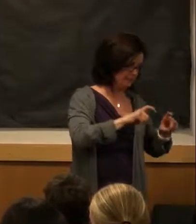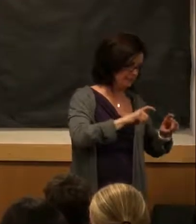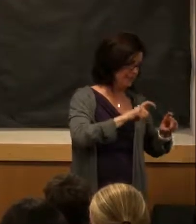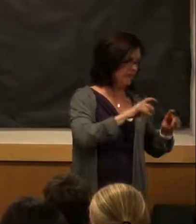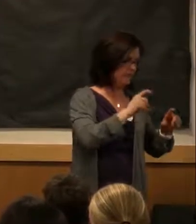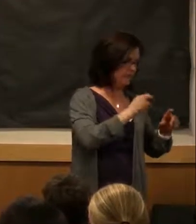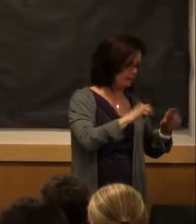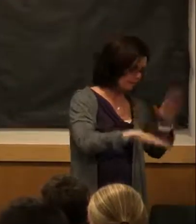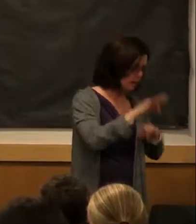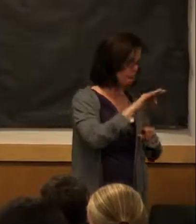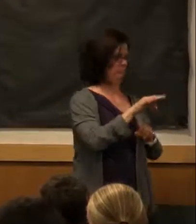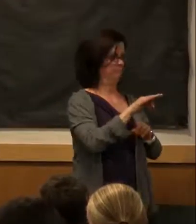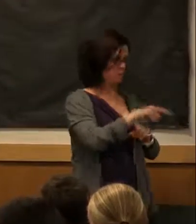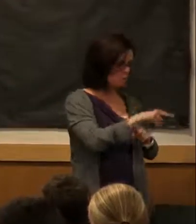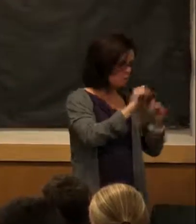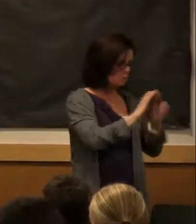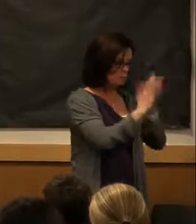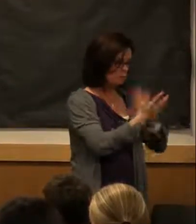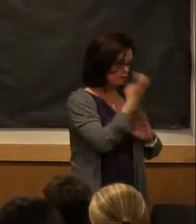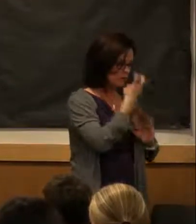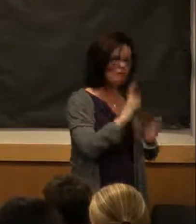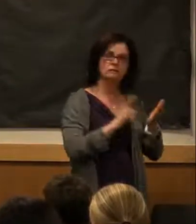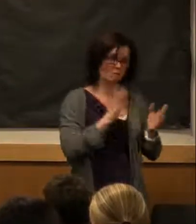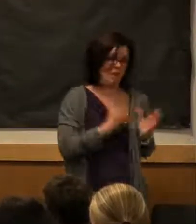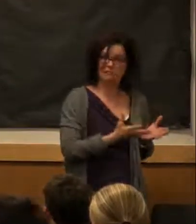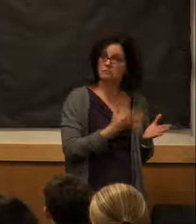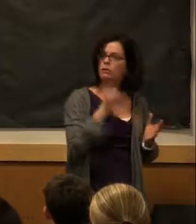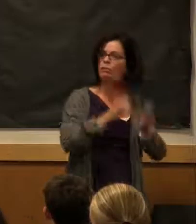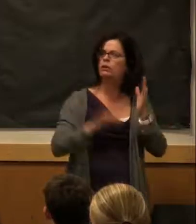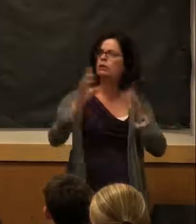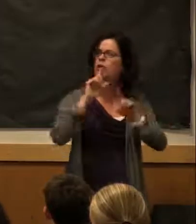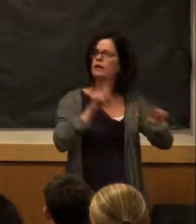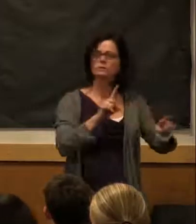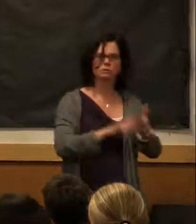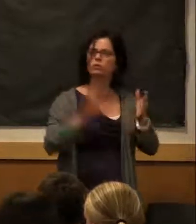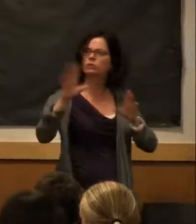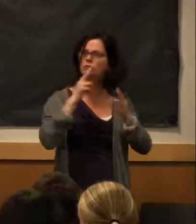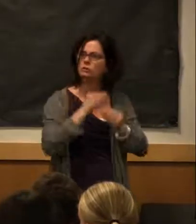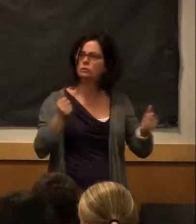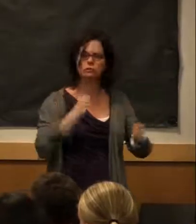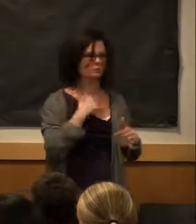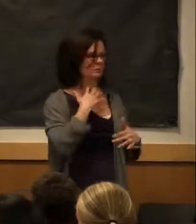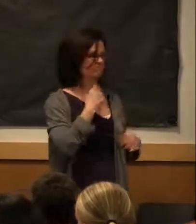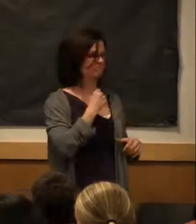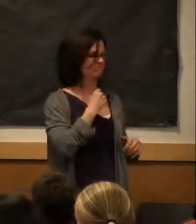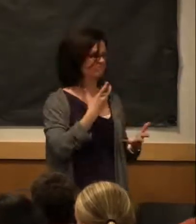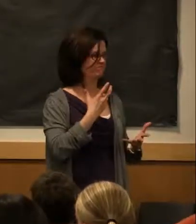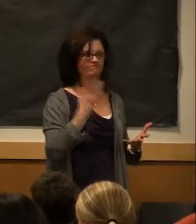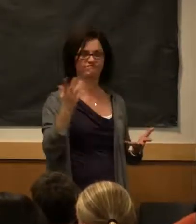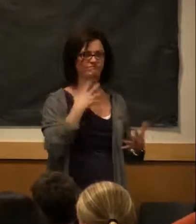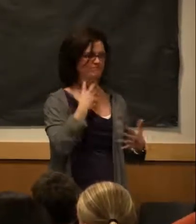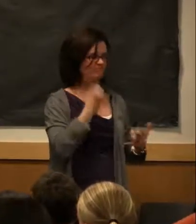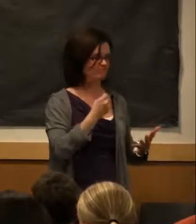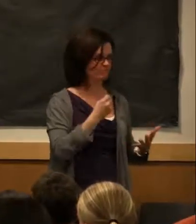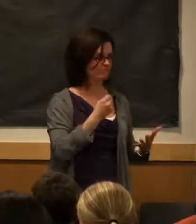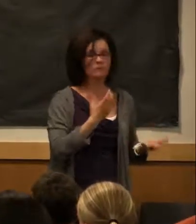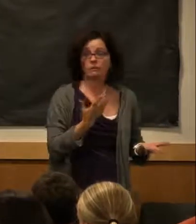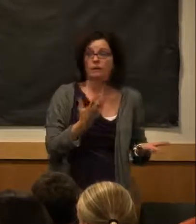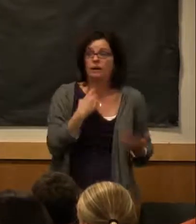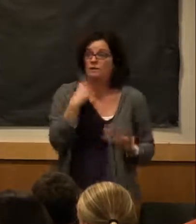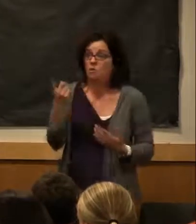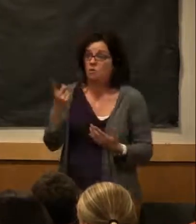and what are your answers? You know, and he didn't have anything to say. So, and my response to